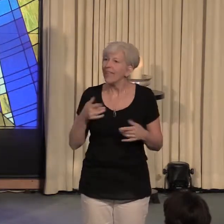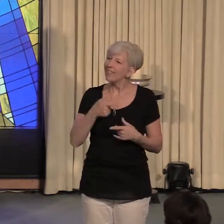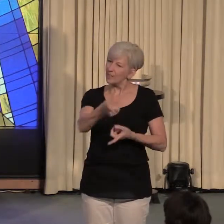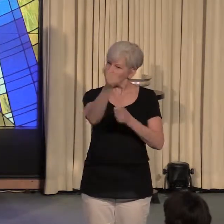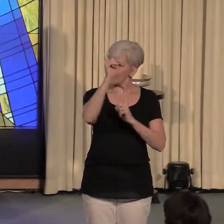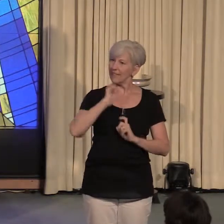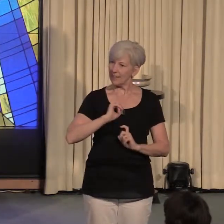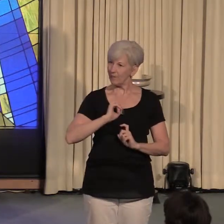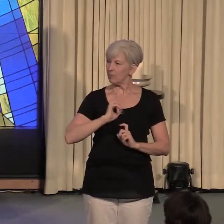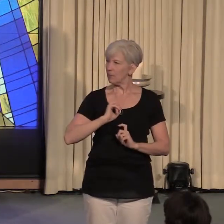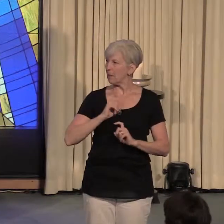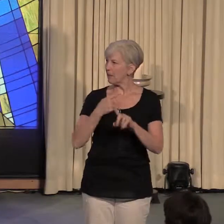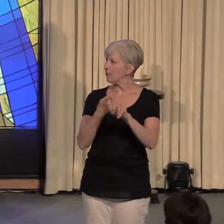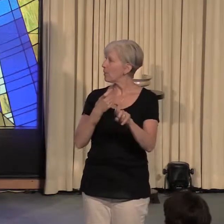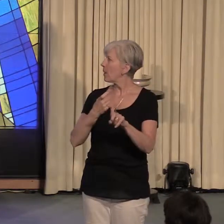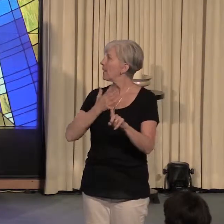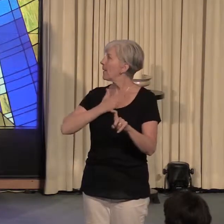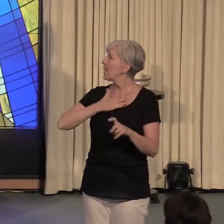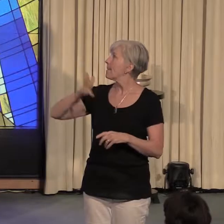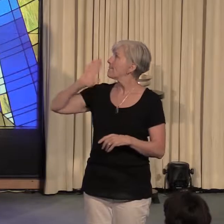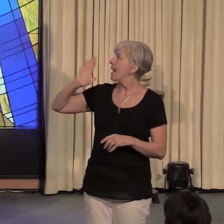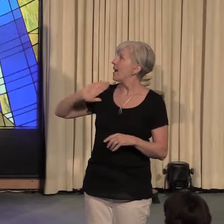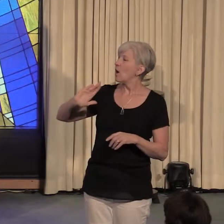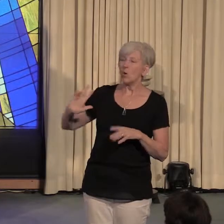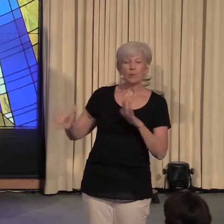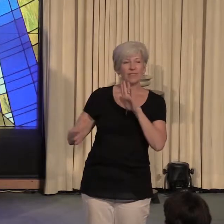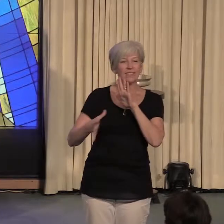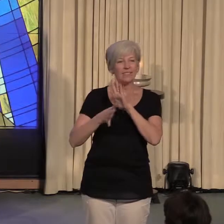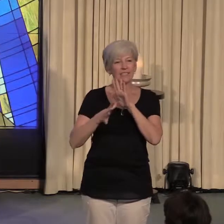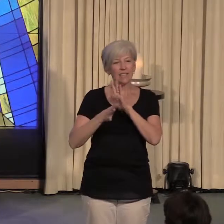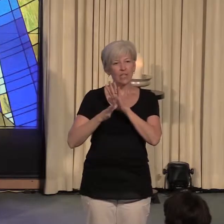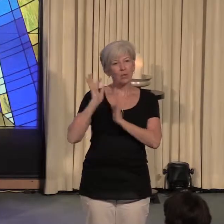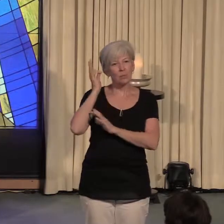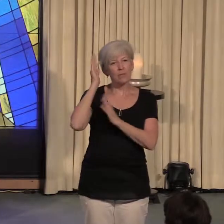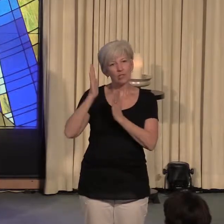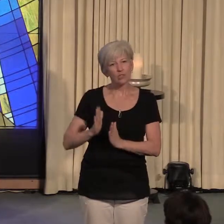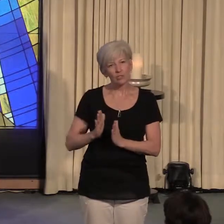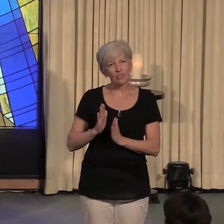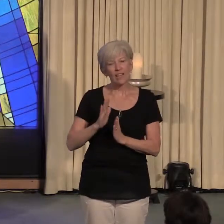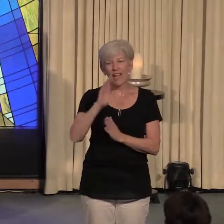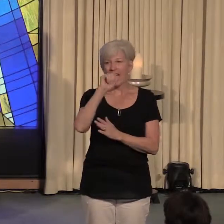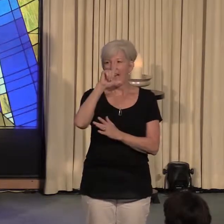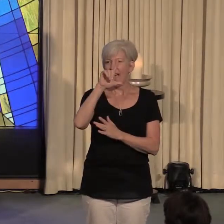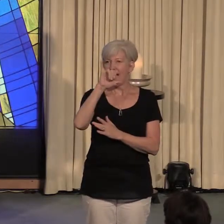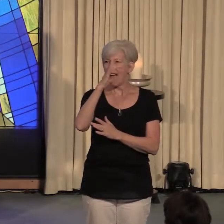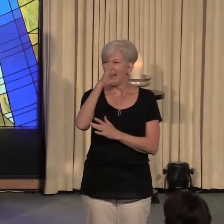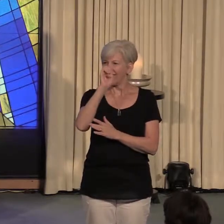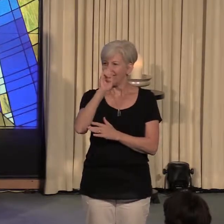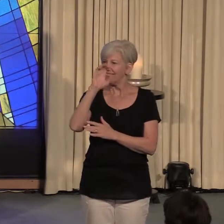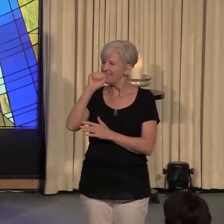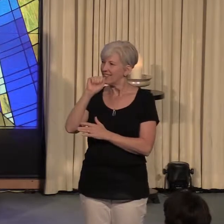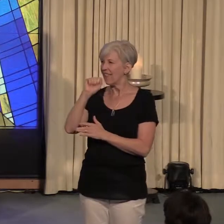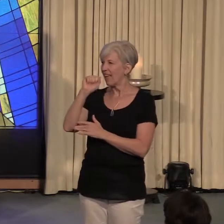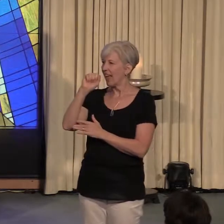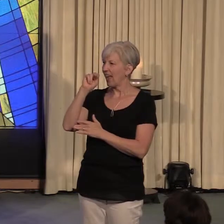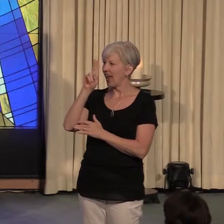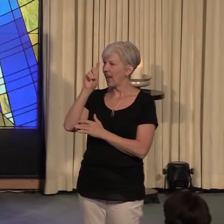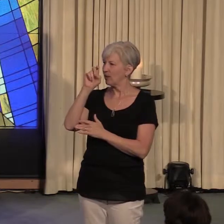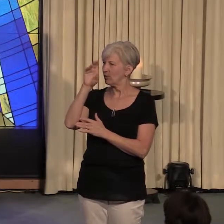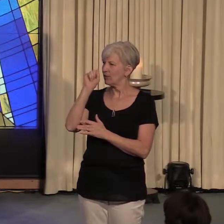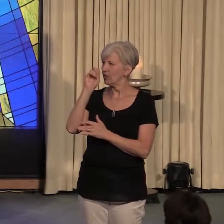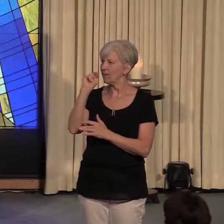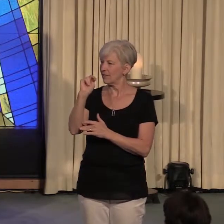me from my old senior minister in Orlando, Reverend Alice Anderson. She had a copy of this that she had found, and she